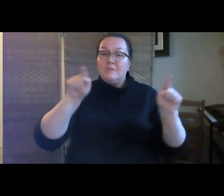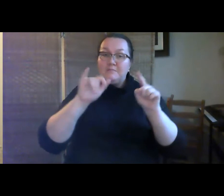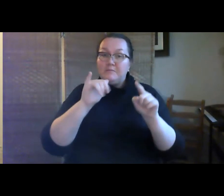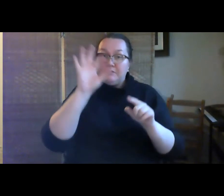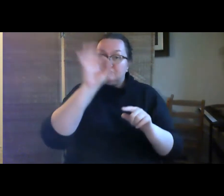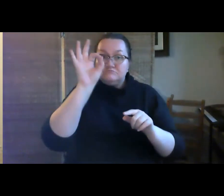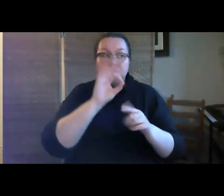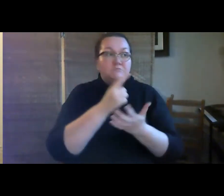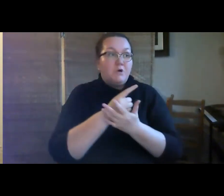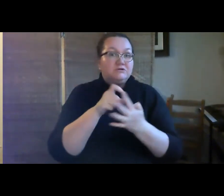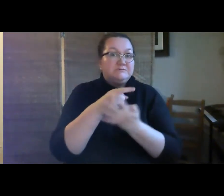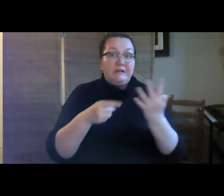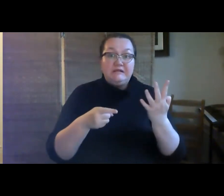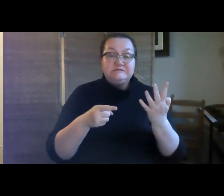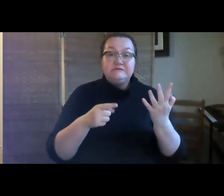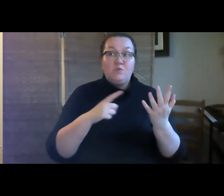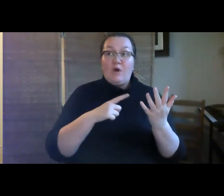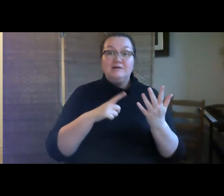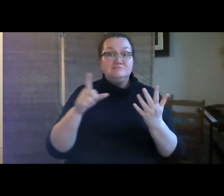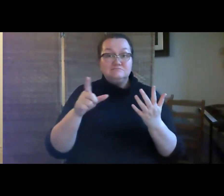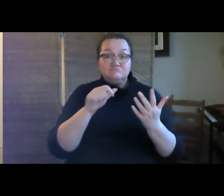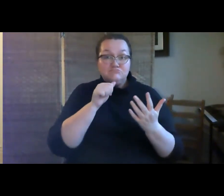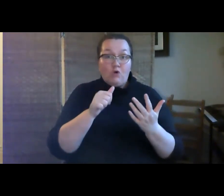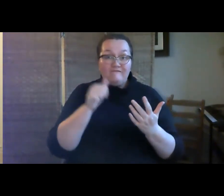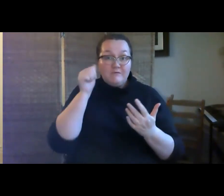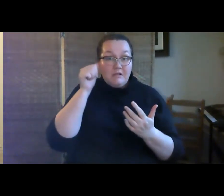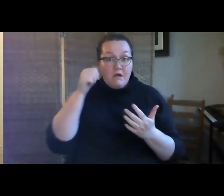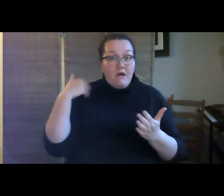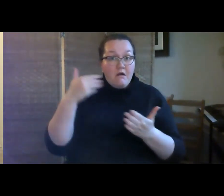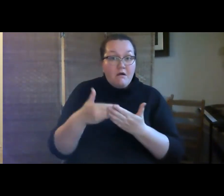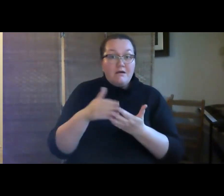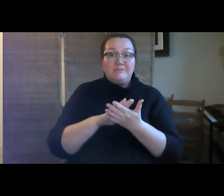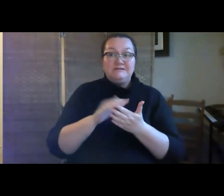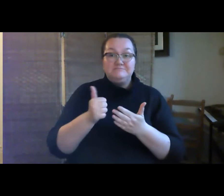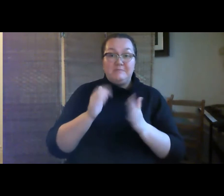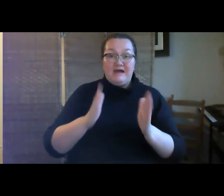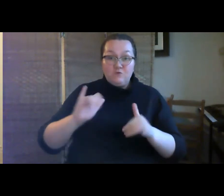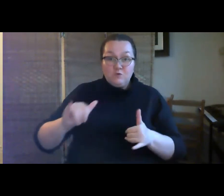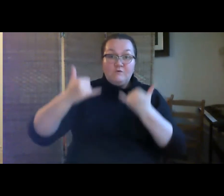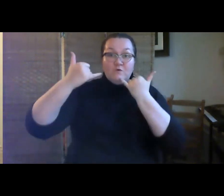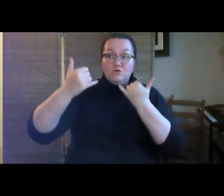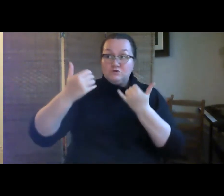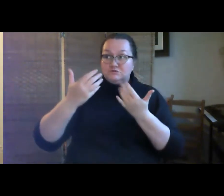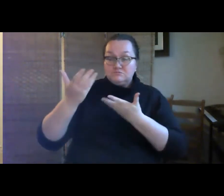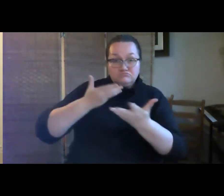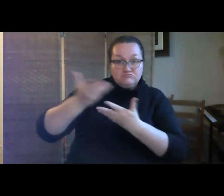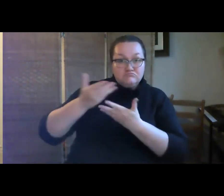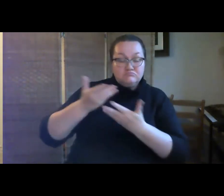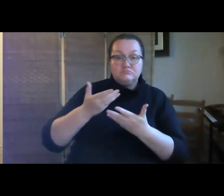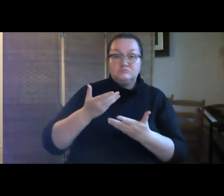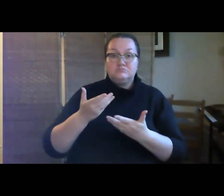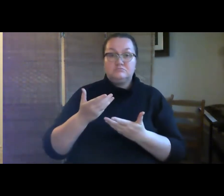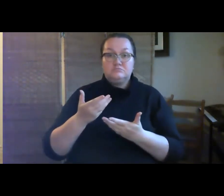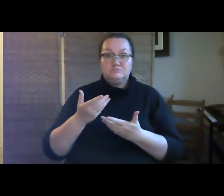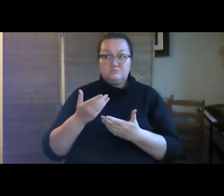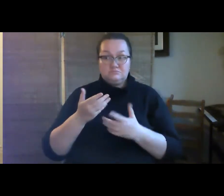to. You might actually have to pick up a phone. Email is not right for everyone. Neither, of course, is the phone right